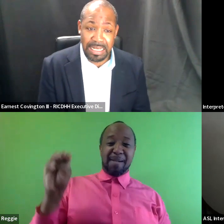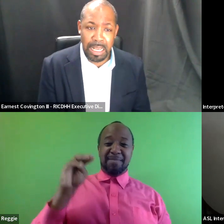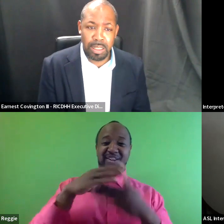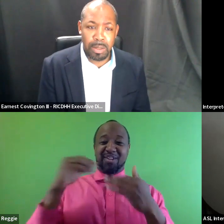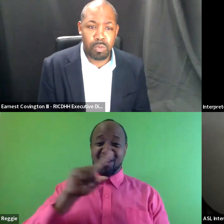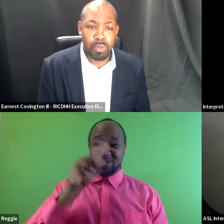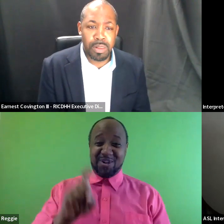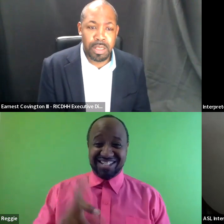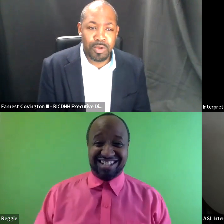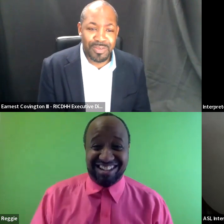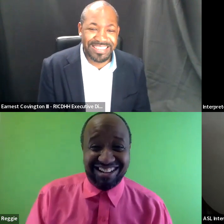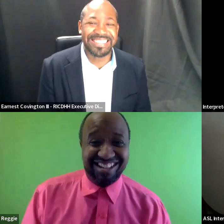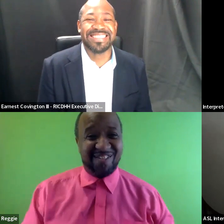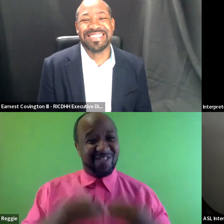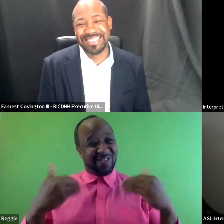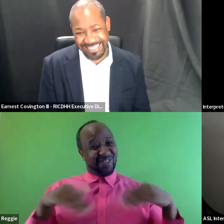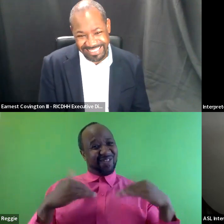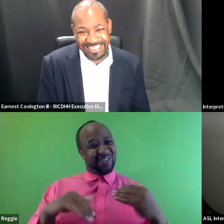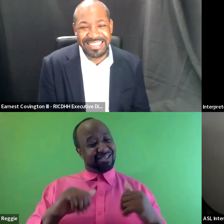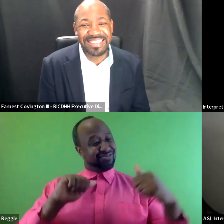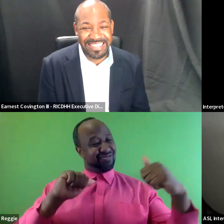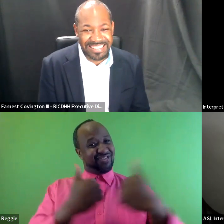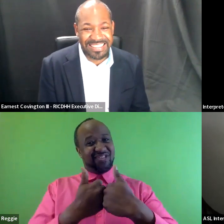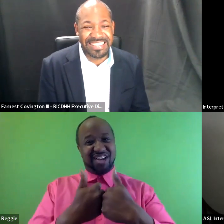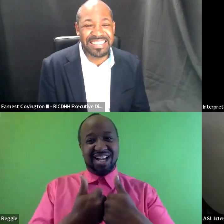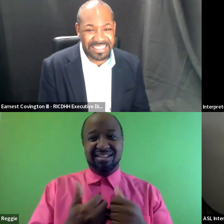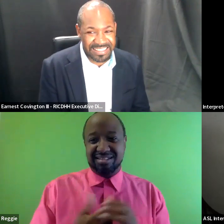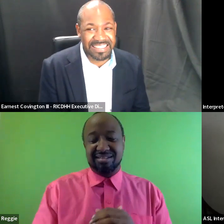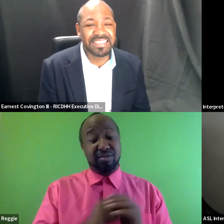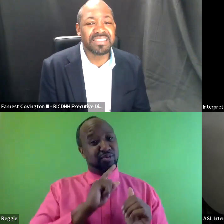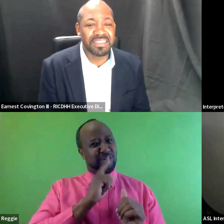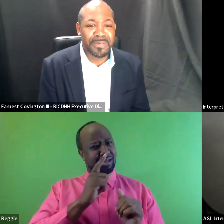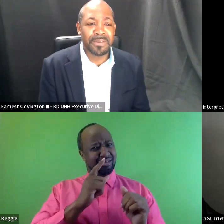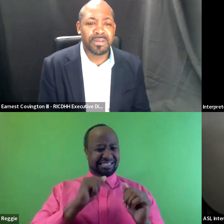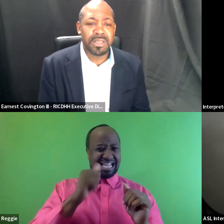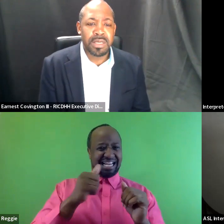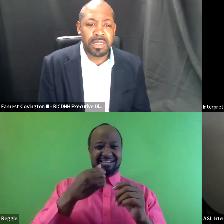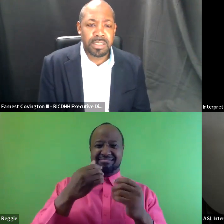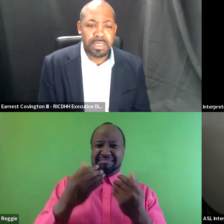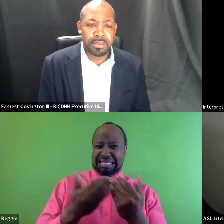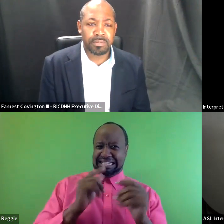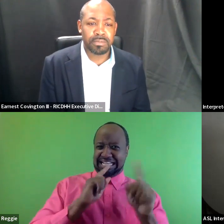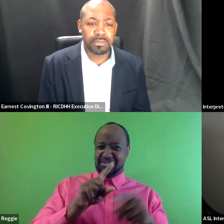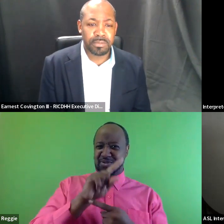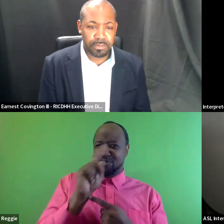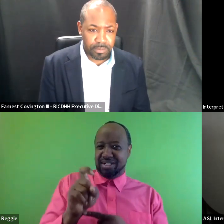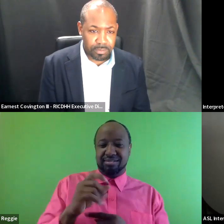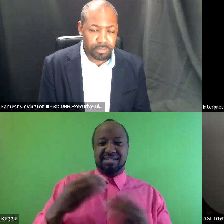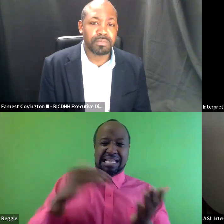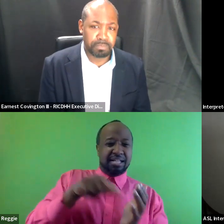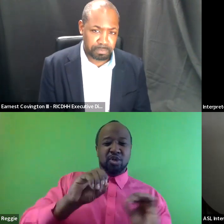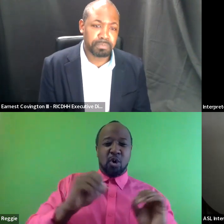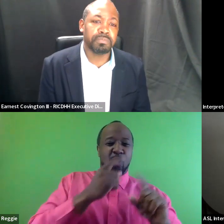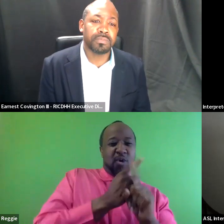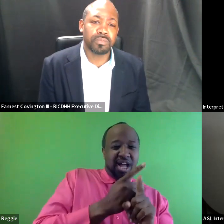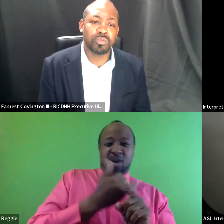here in Rhode Island. That's $1 million question, Ernest, isn't it? It's quite the challenge.